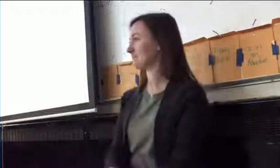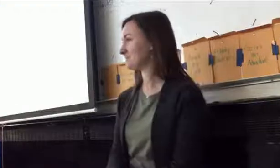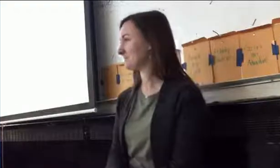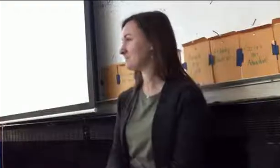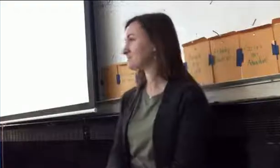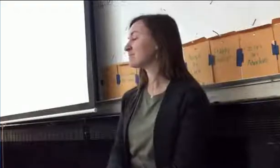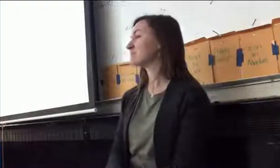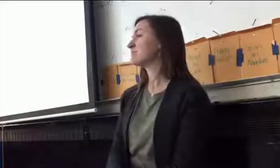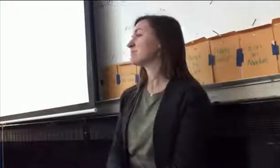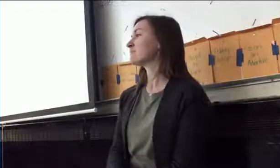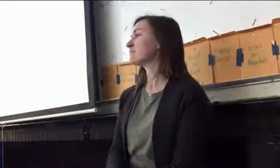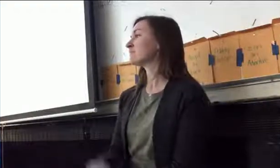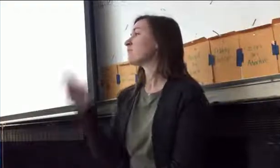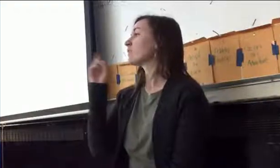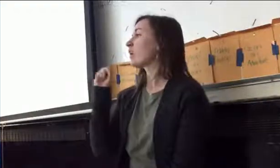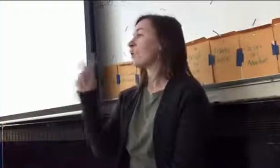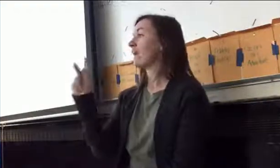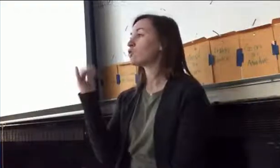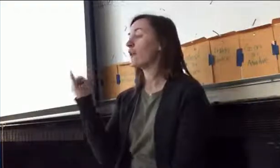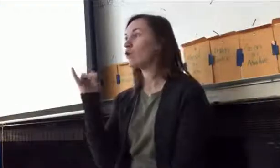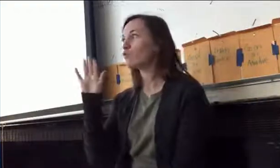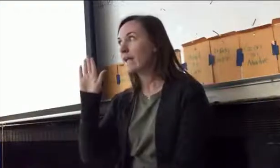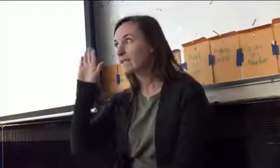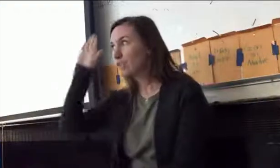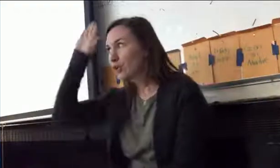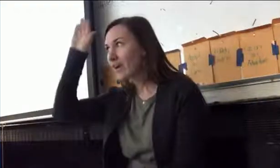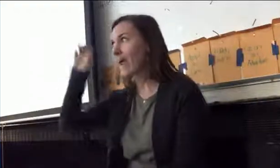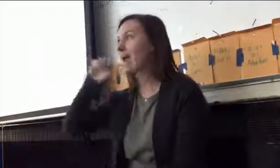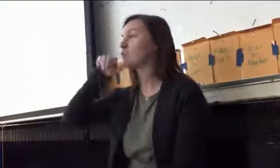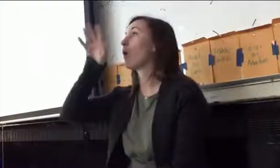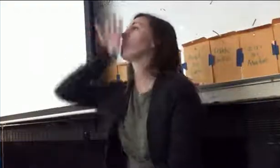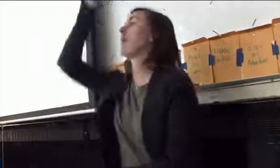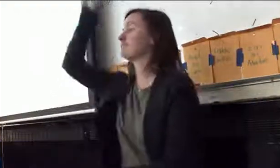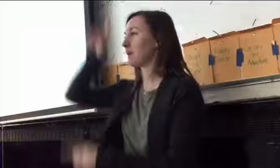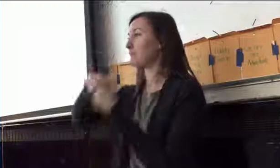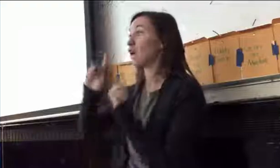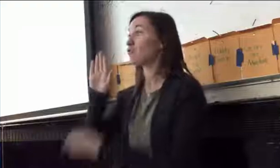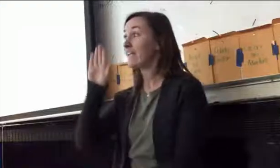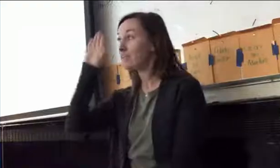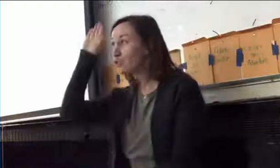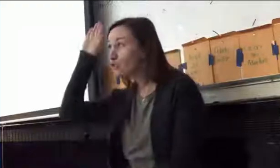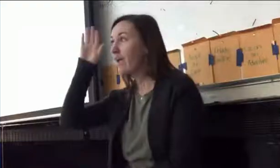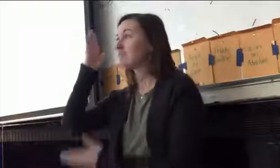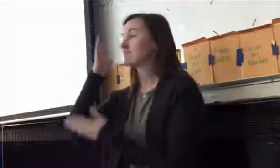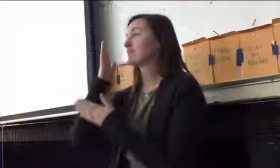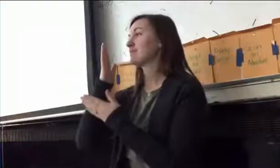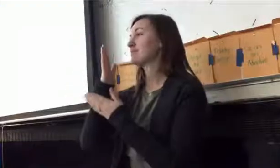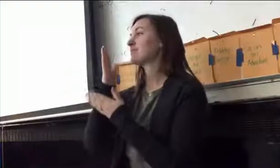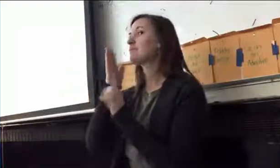All right, Kate, raising your hand. What are some possible